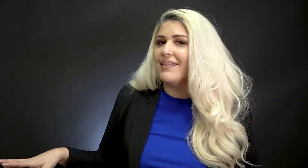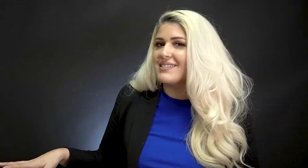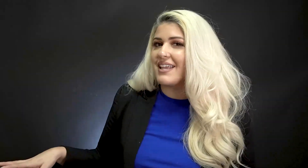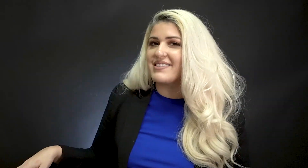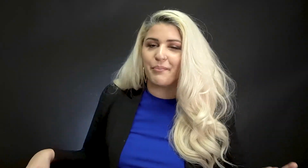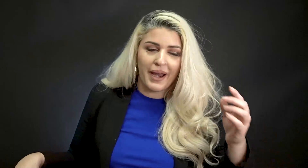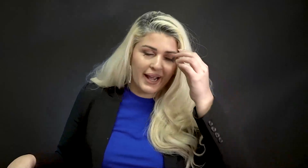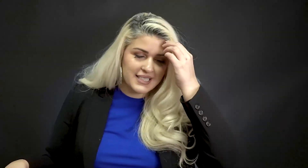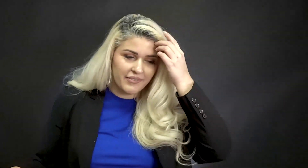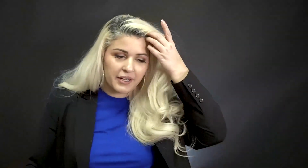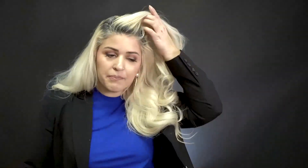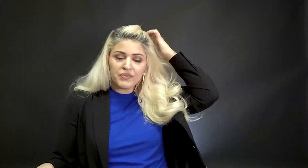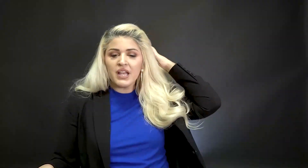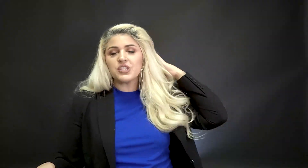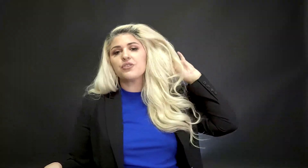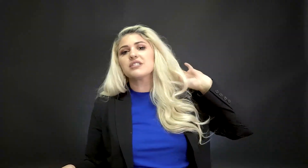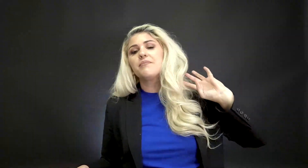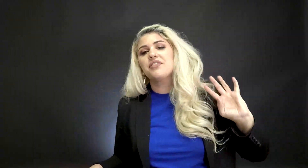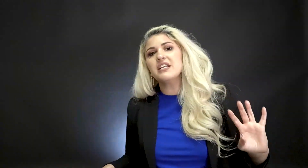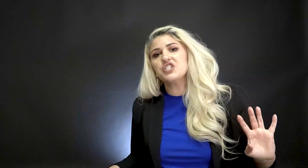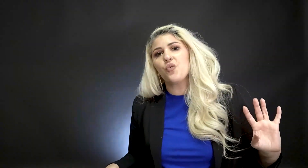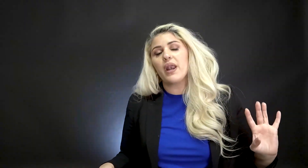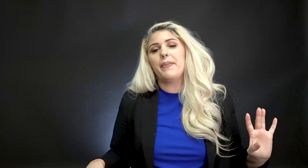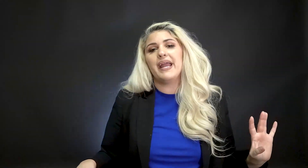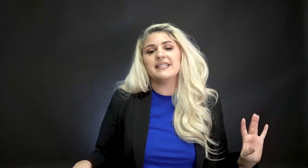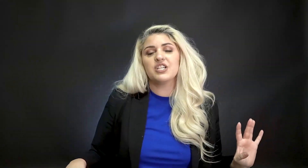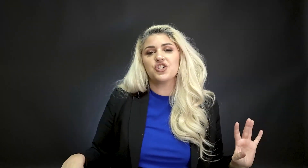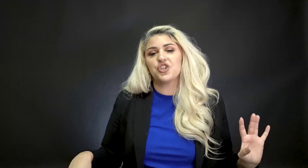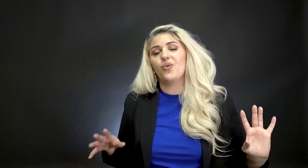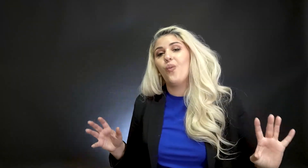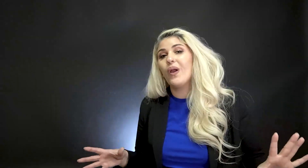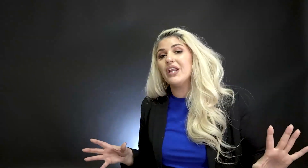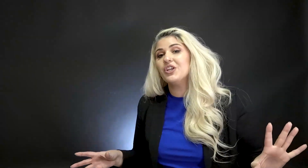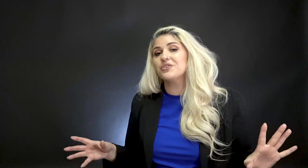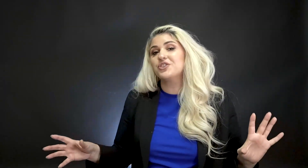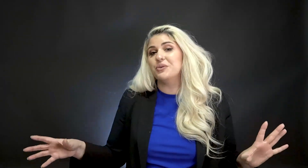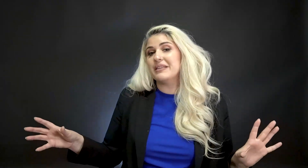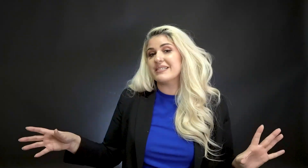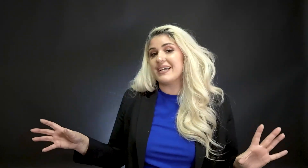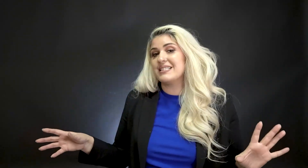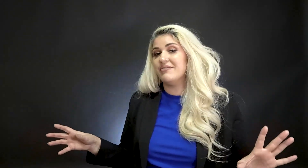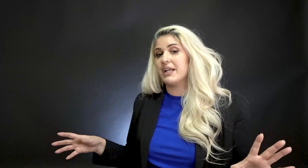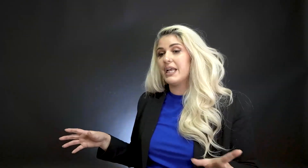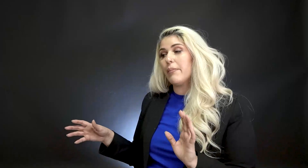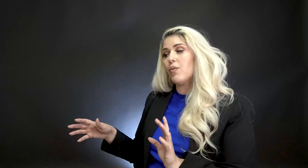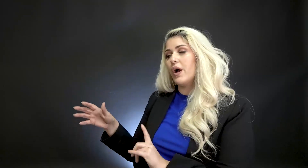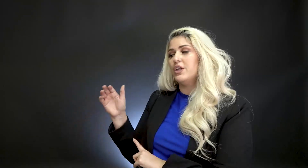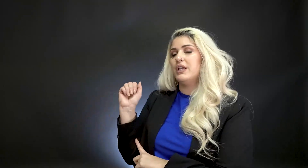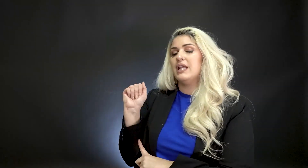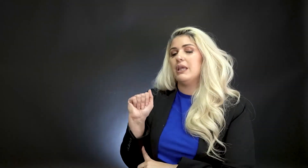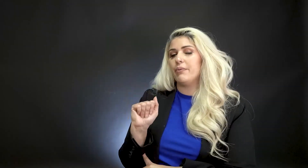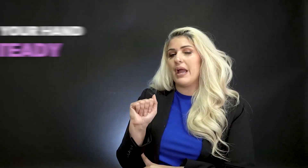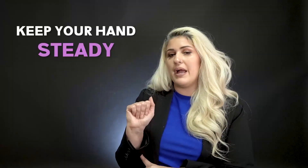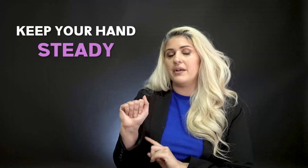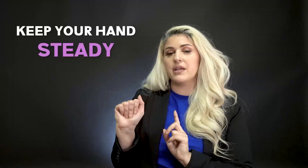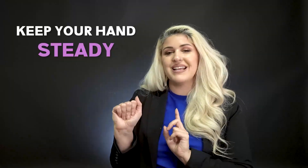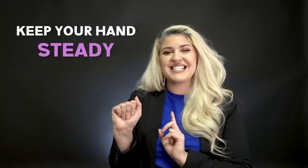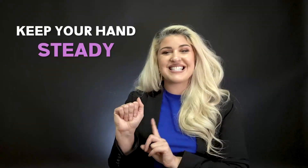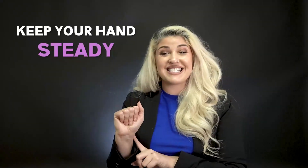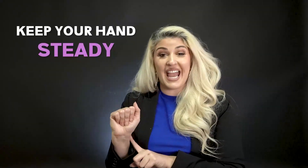let's save some brain activity. So there's some things you want to pay attention to when you're doing this activity. Number one, you need to keep your hand